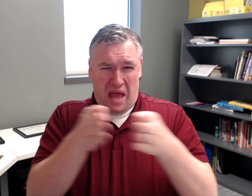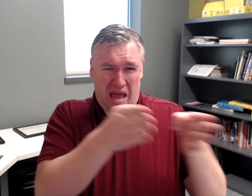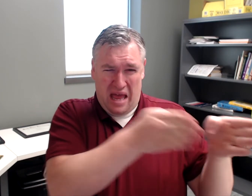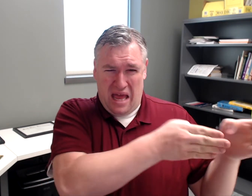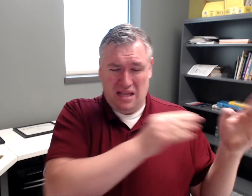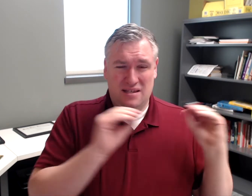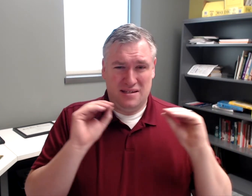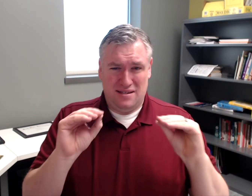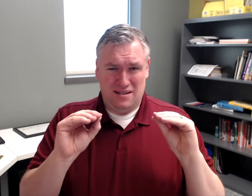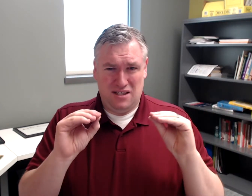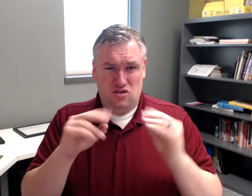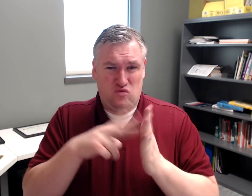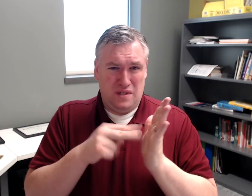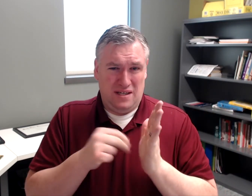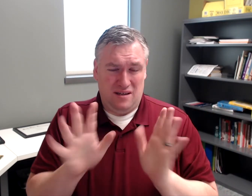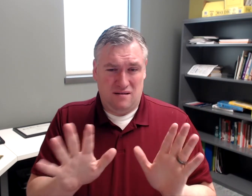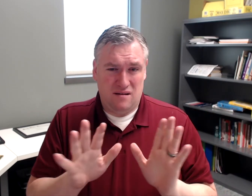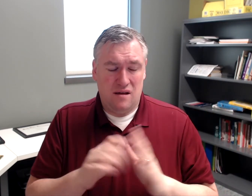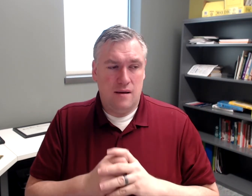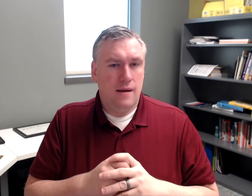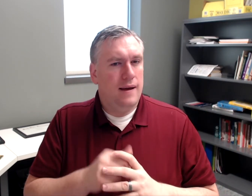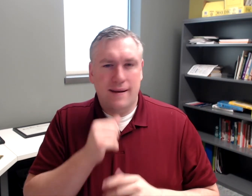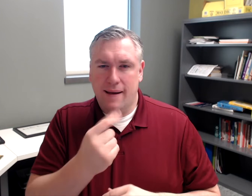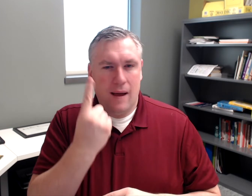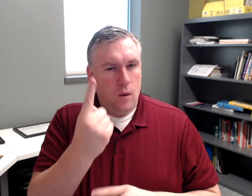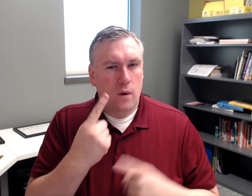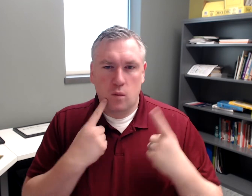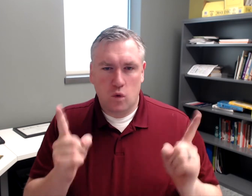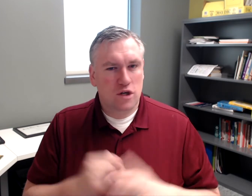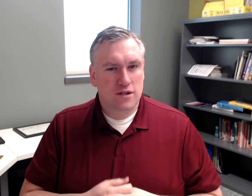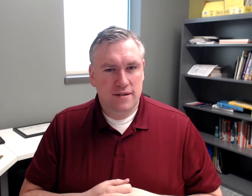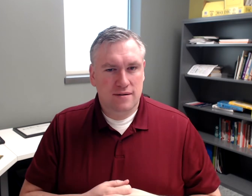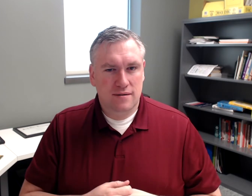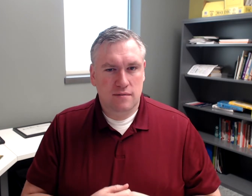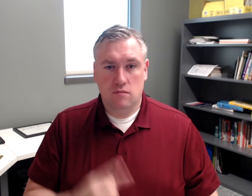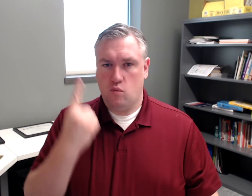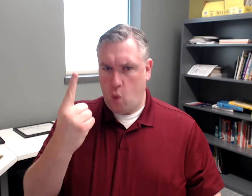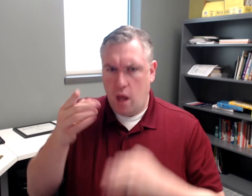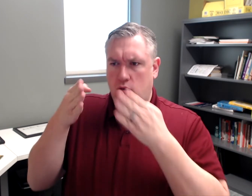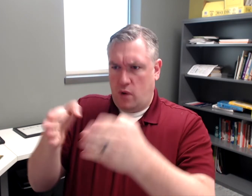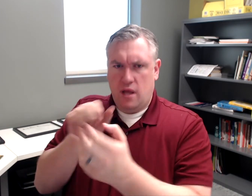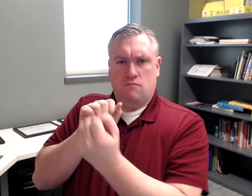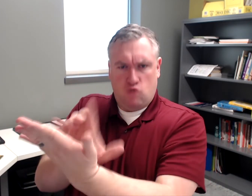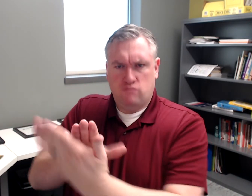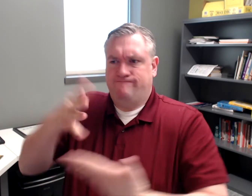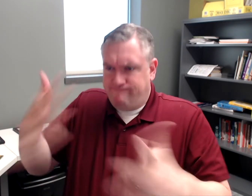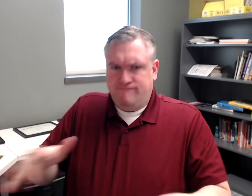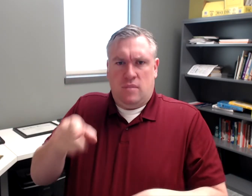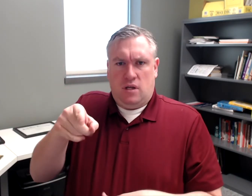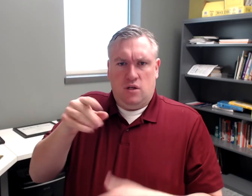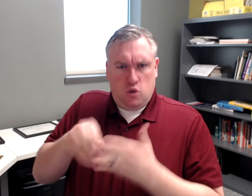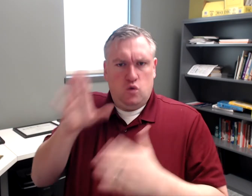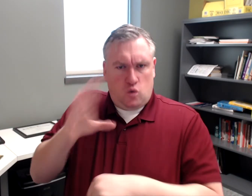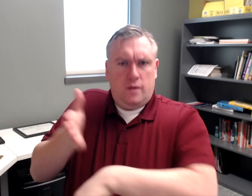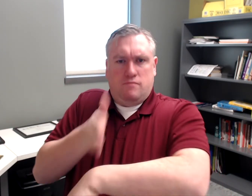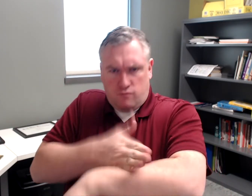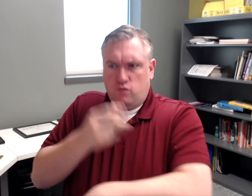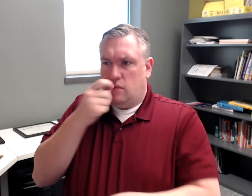really, there's so many different ways to teach reading. And there's not one way that works. One approach,